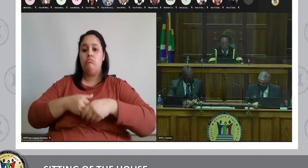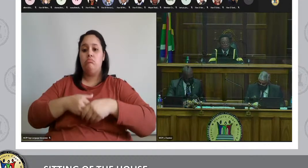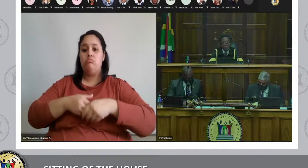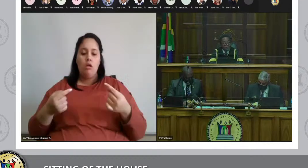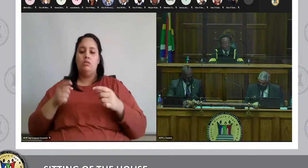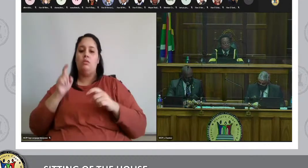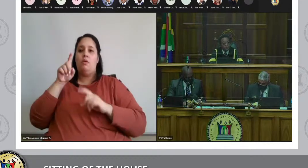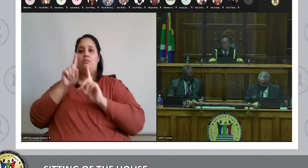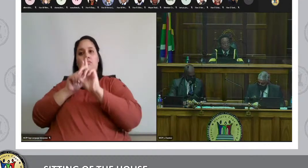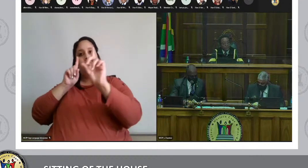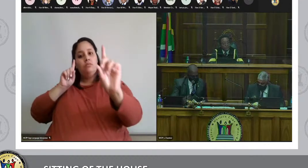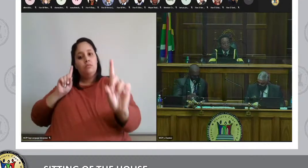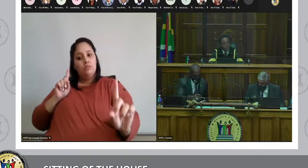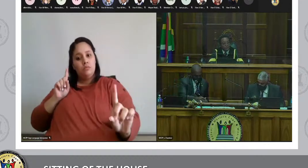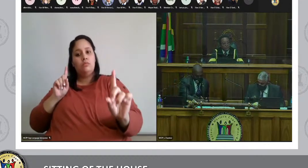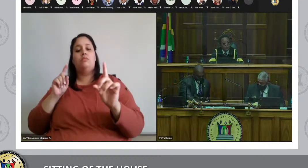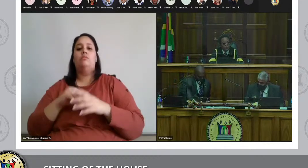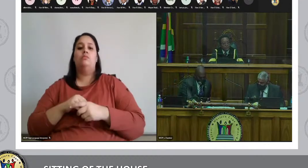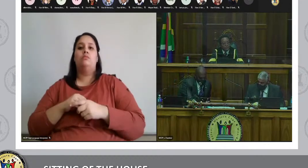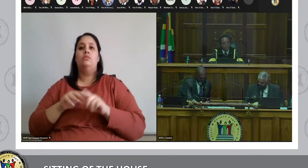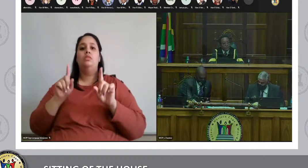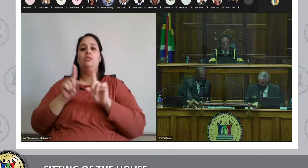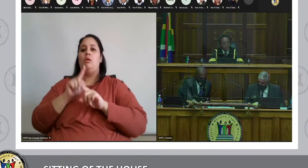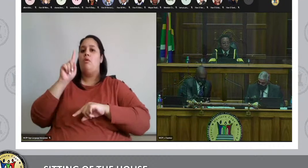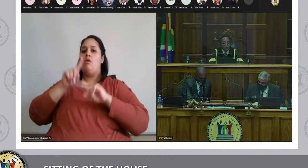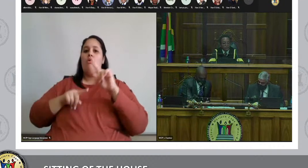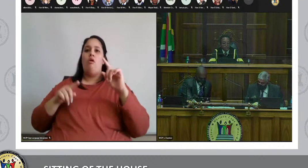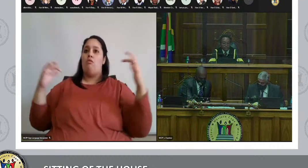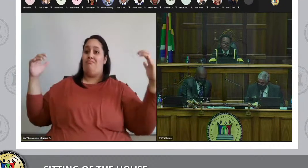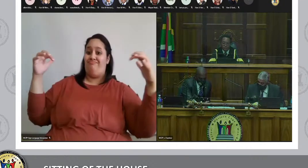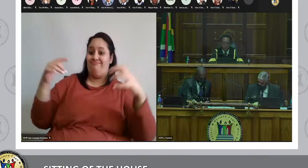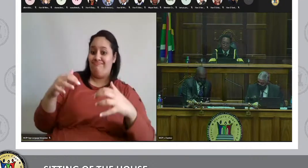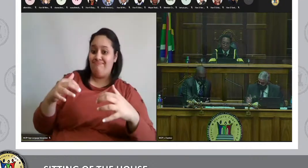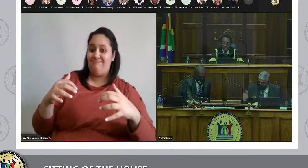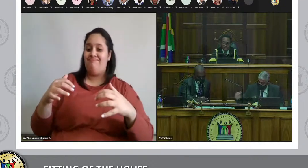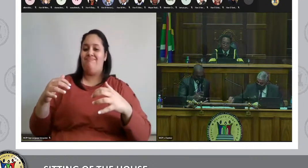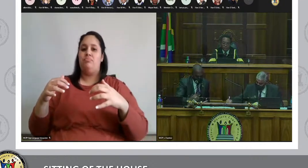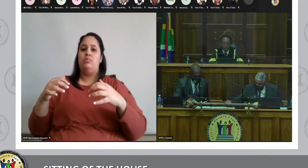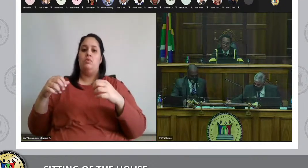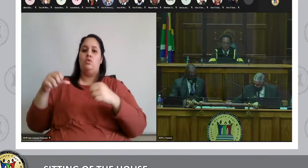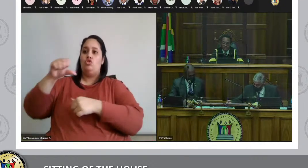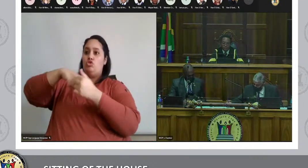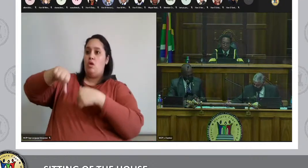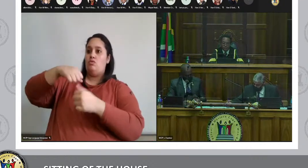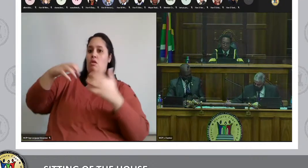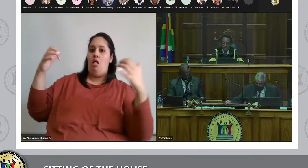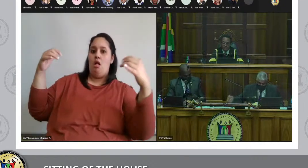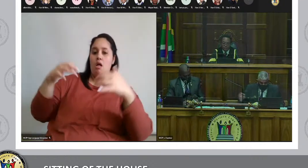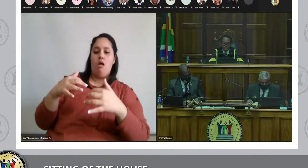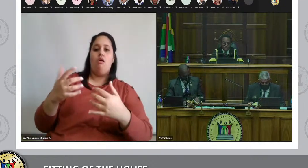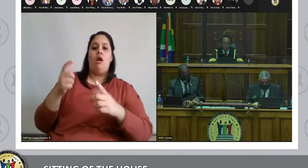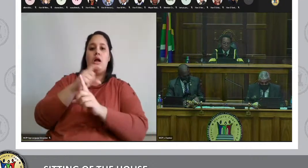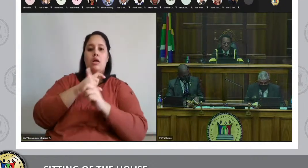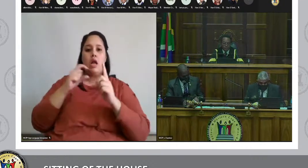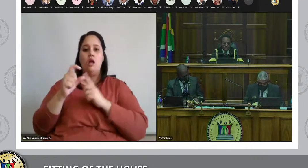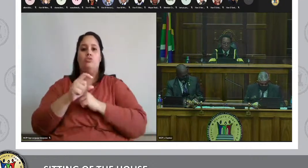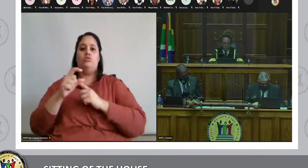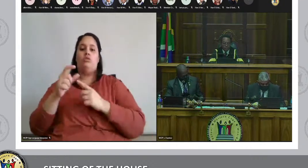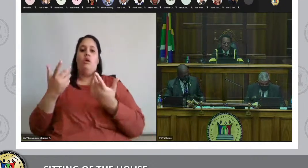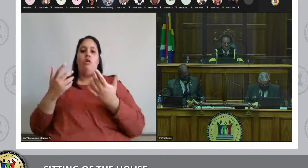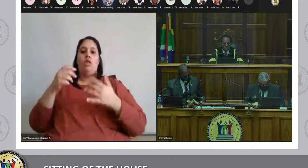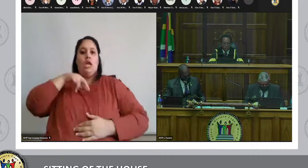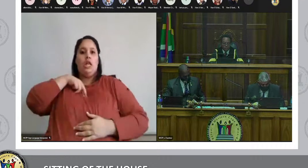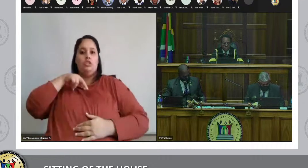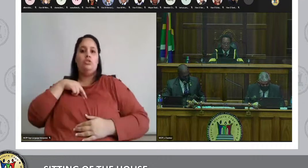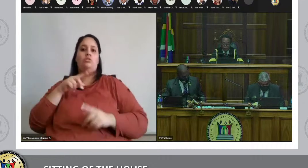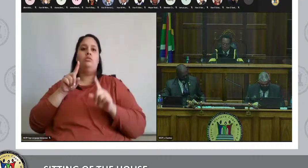our distance from each other. We must avoid gatherings for social events, cultural events, religious events, and even to